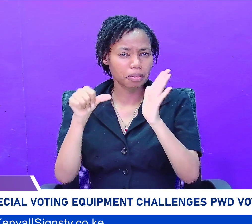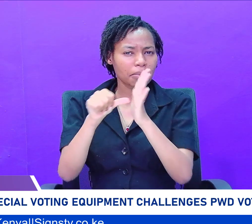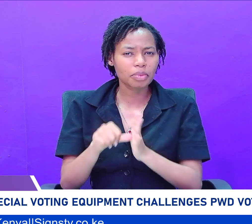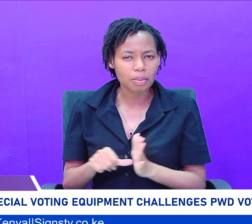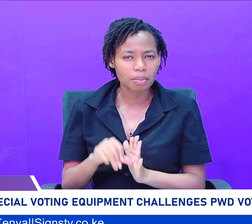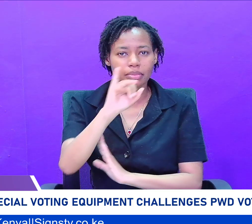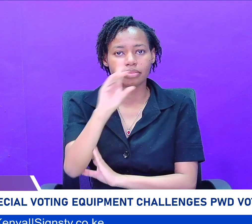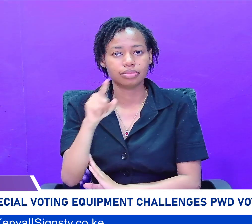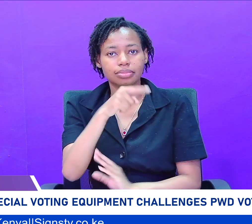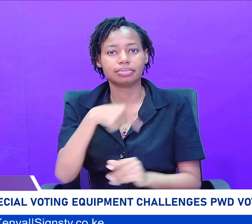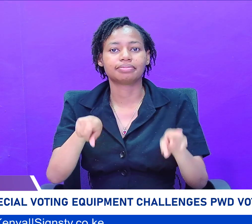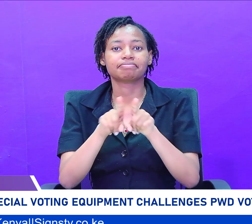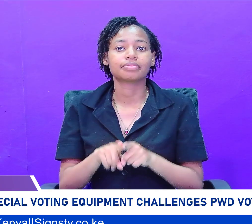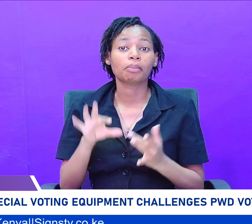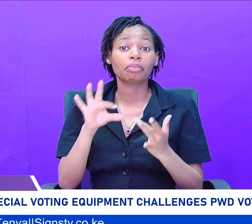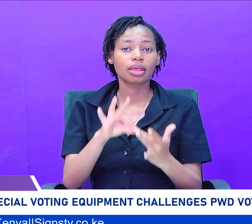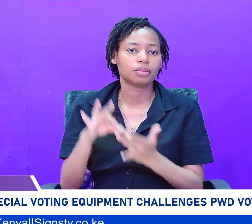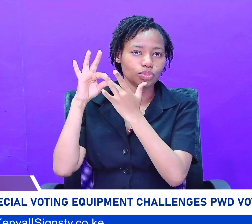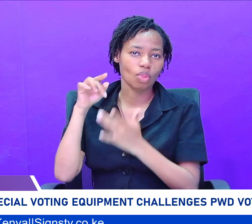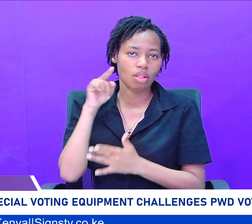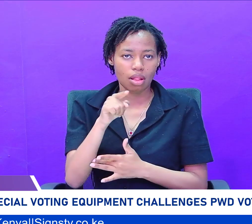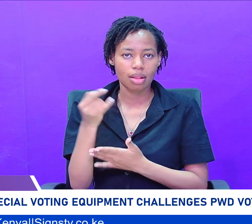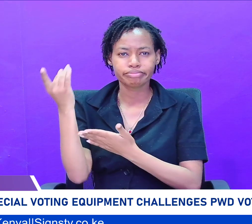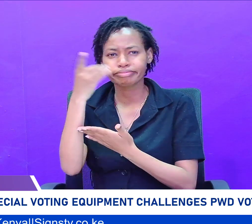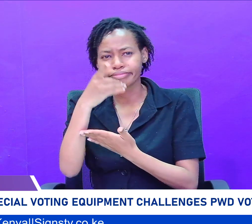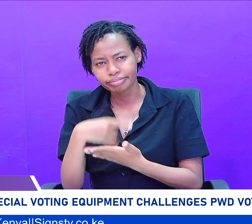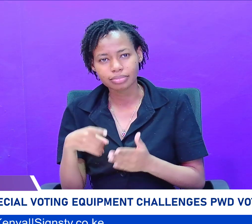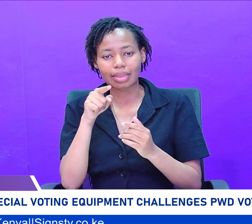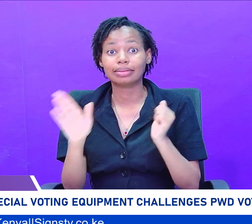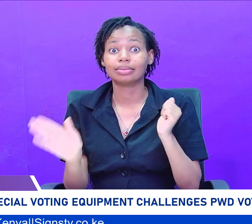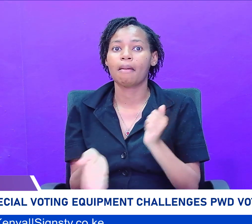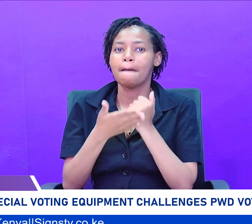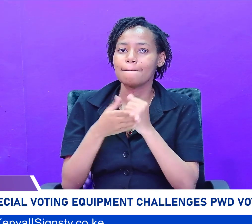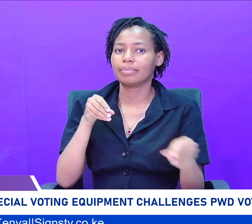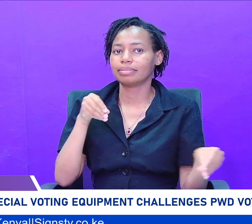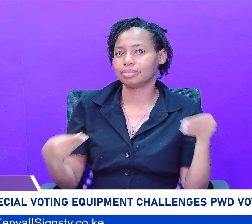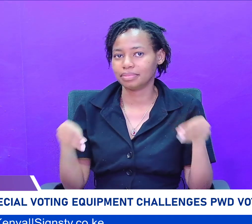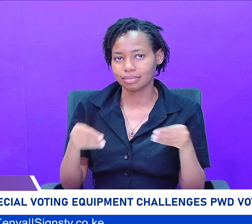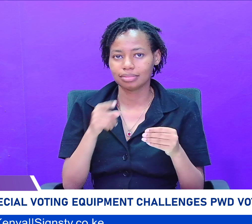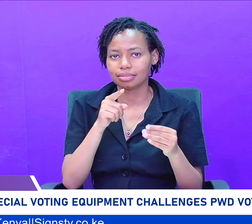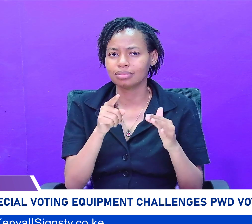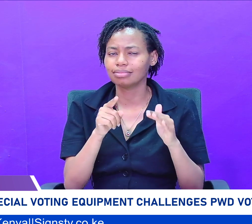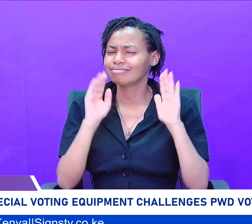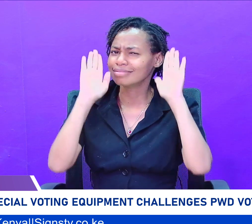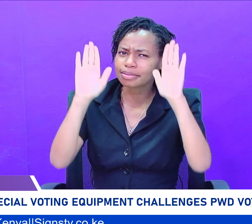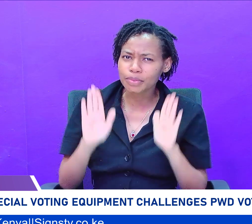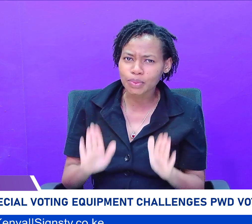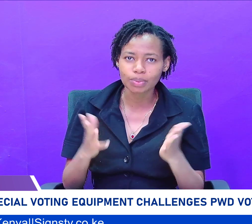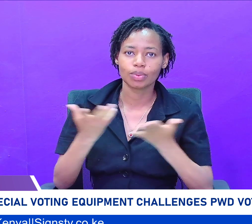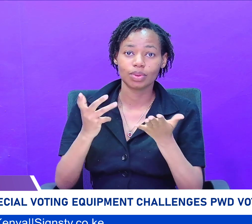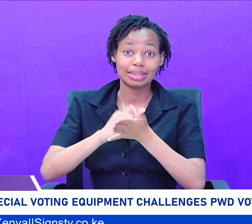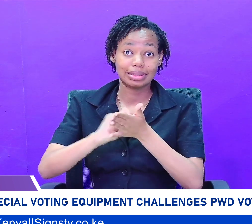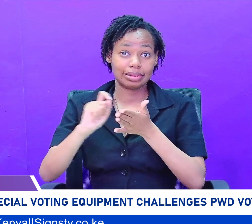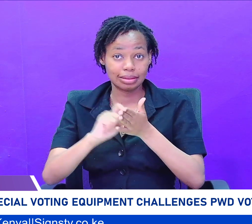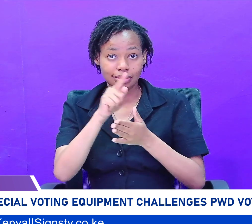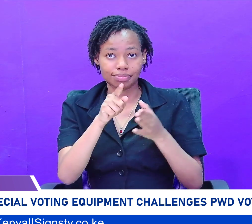persons with disabilities, according to election observers. The primary issue identified was the